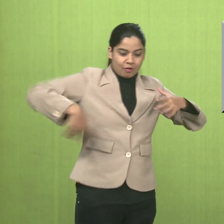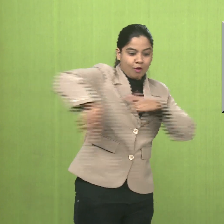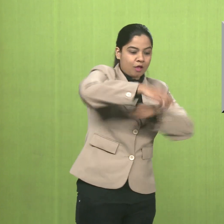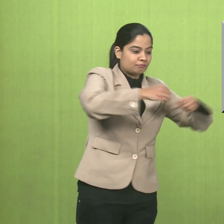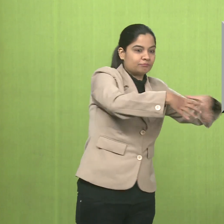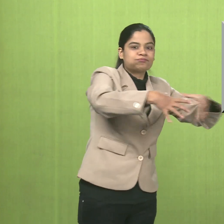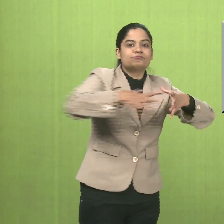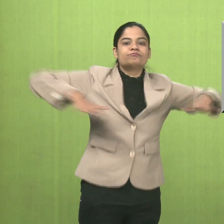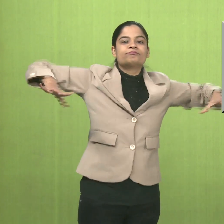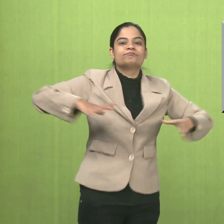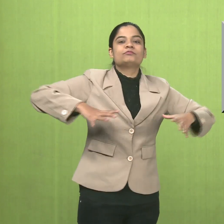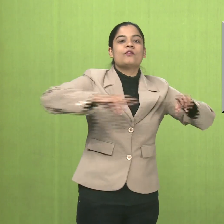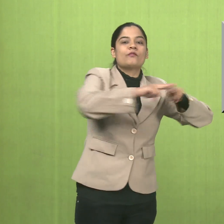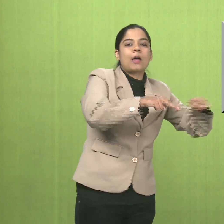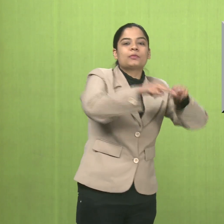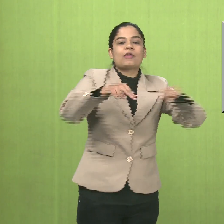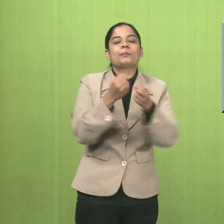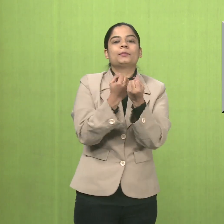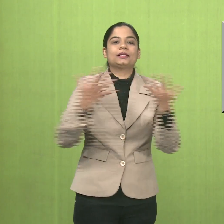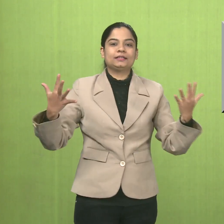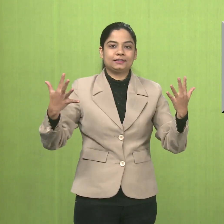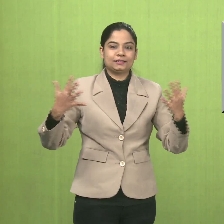are families living together.